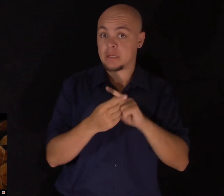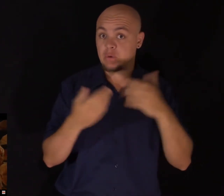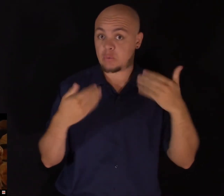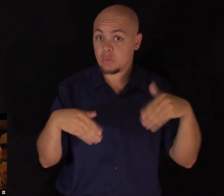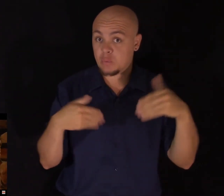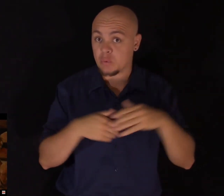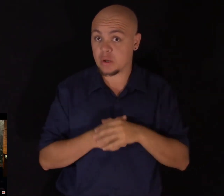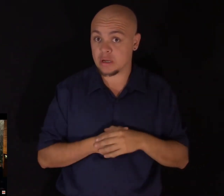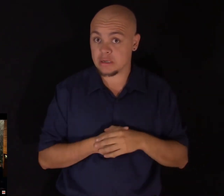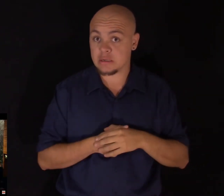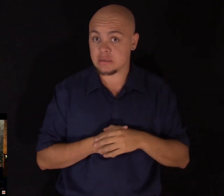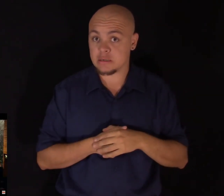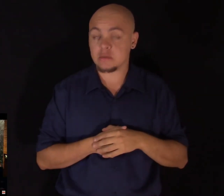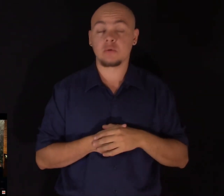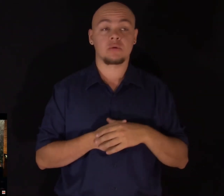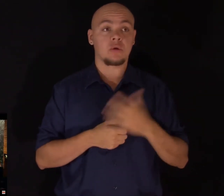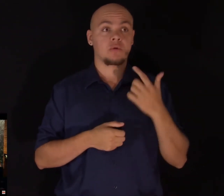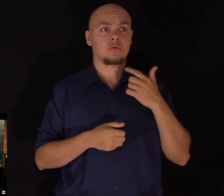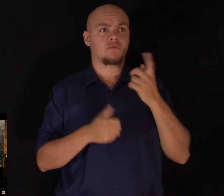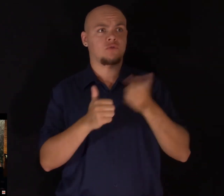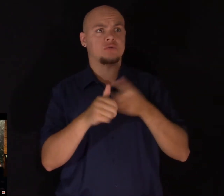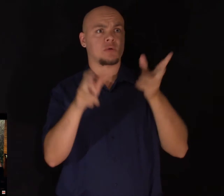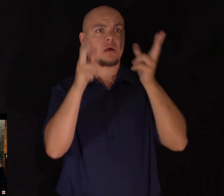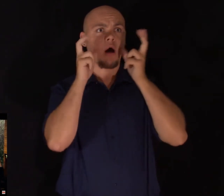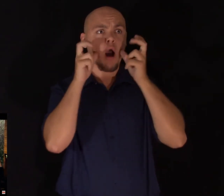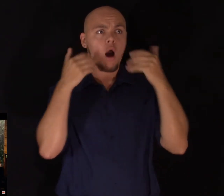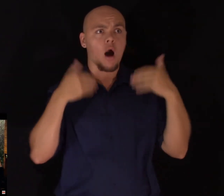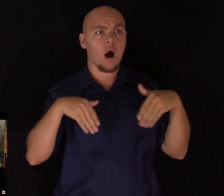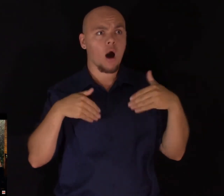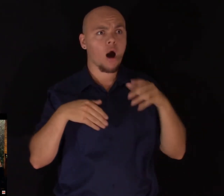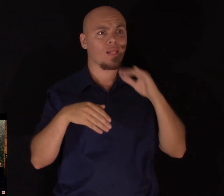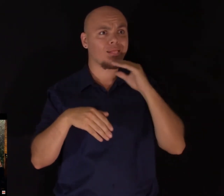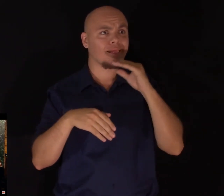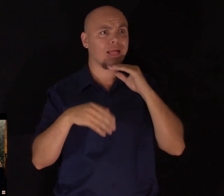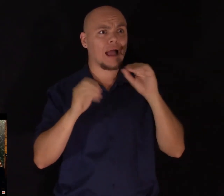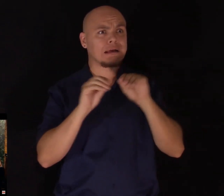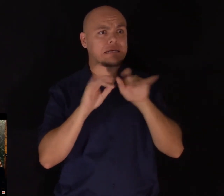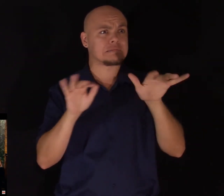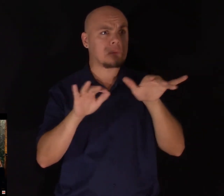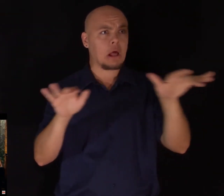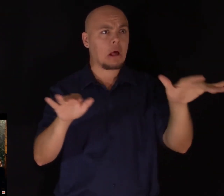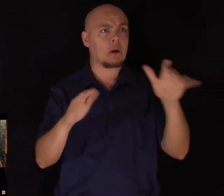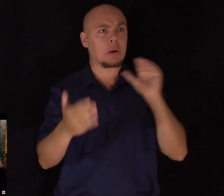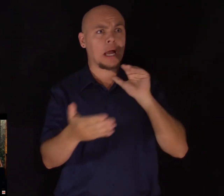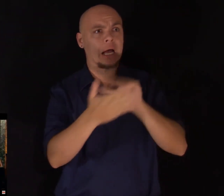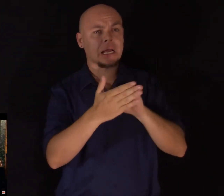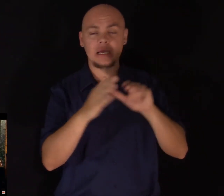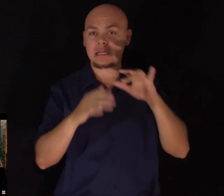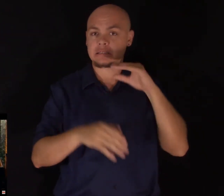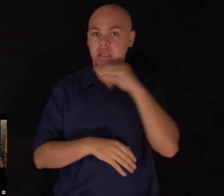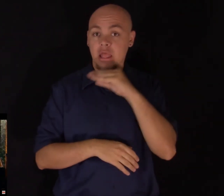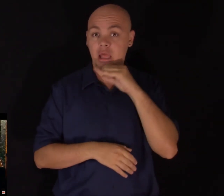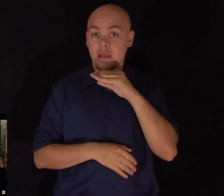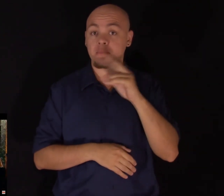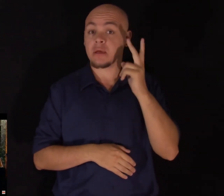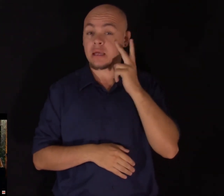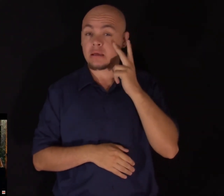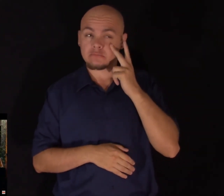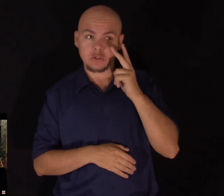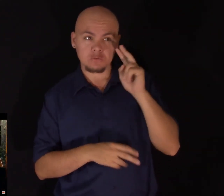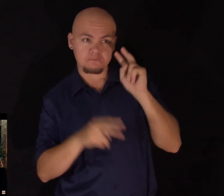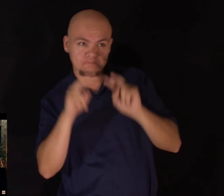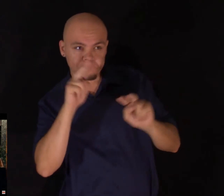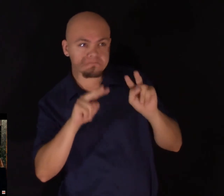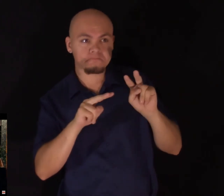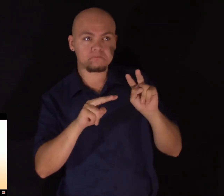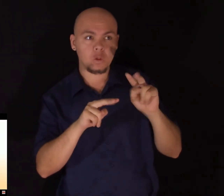this data, we recoil. We can't believe how prevalent lying is. We're essentially against lying. But if you look more closely, the plot